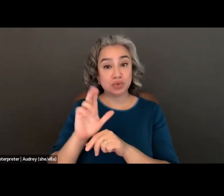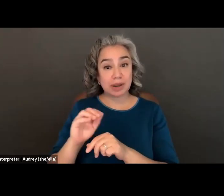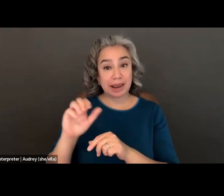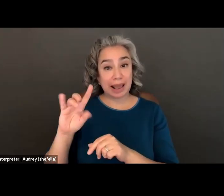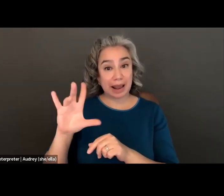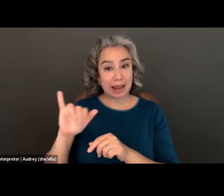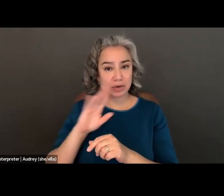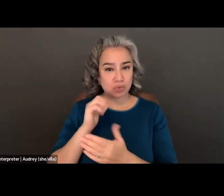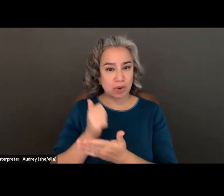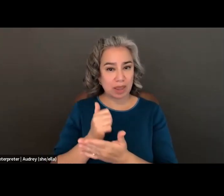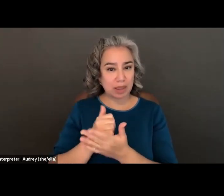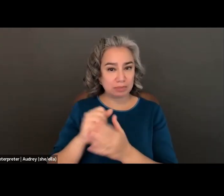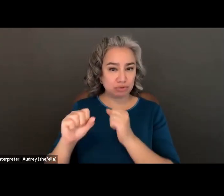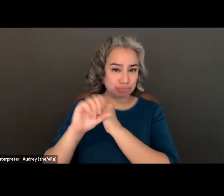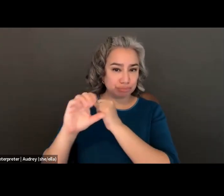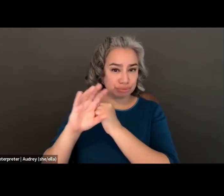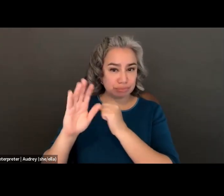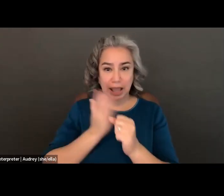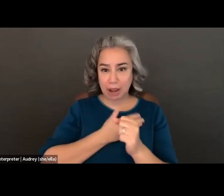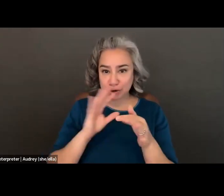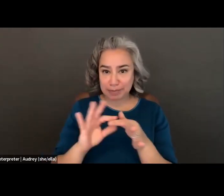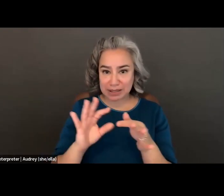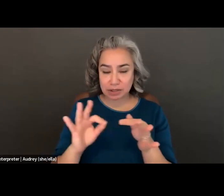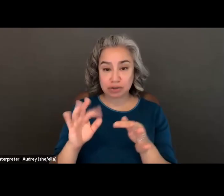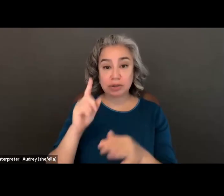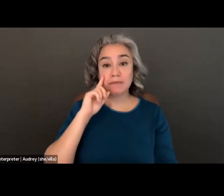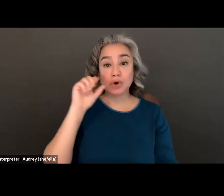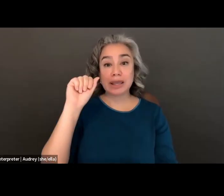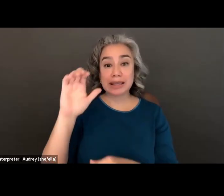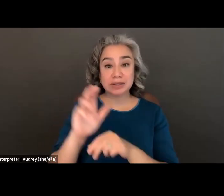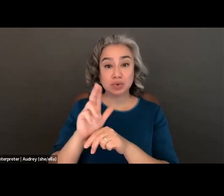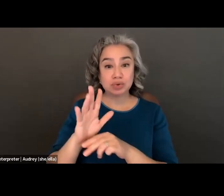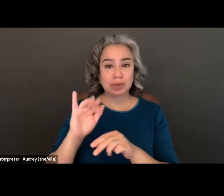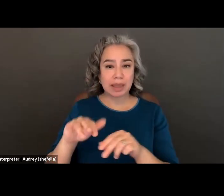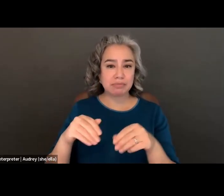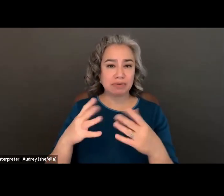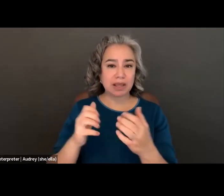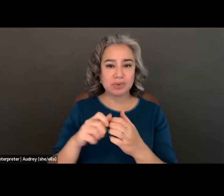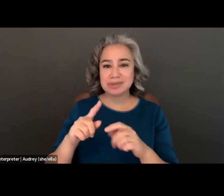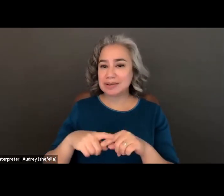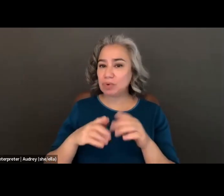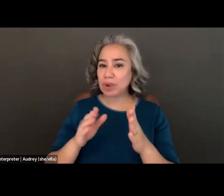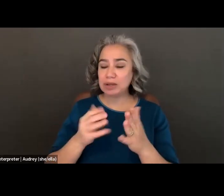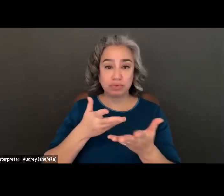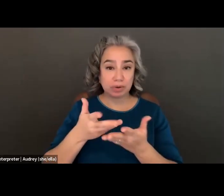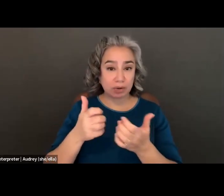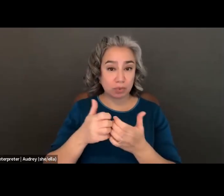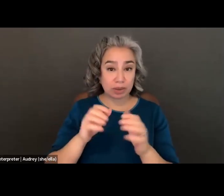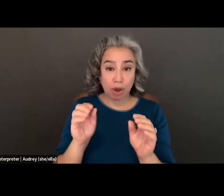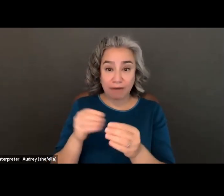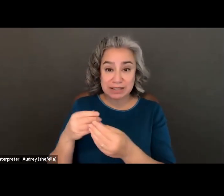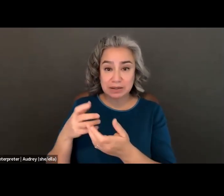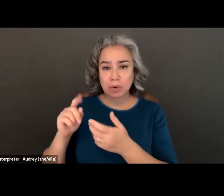can help with amplifying our messages. For AAC users, it provides us with another way to interact with offices or